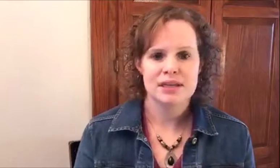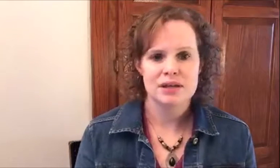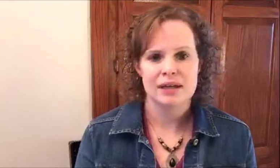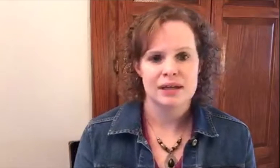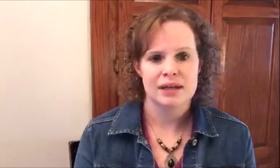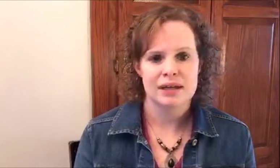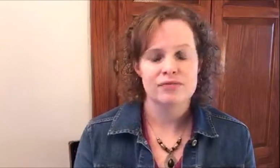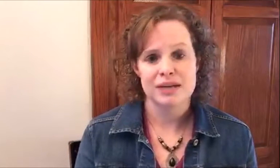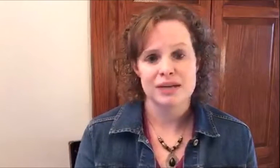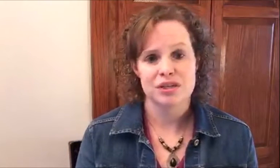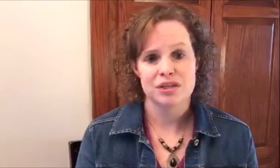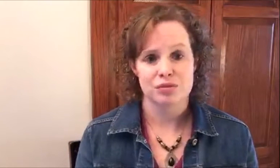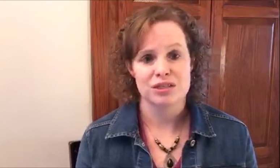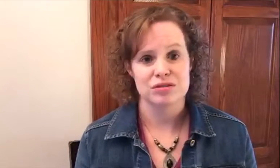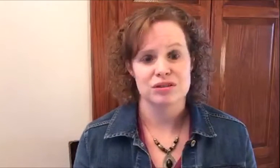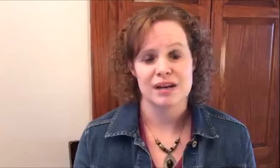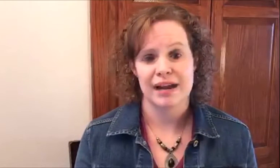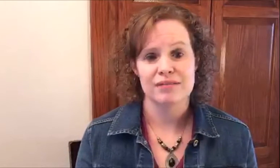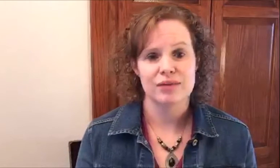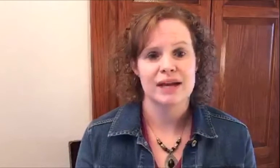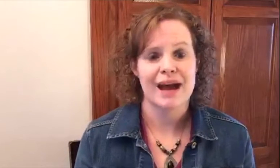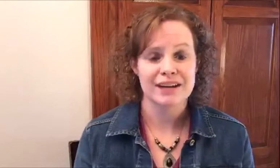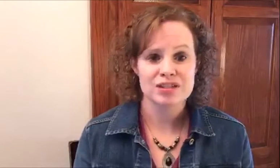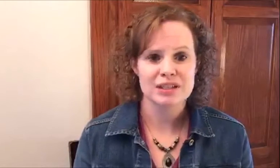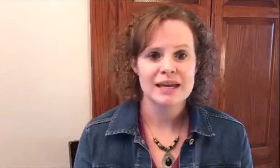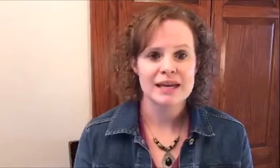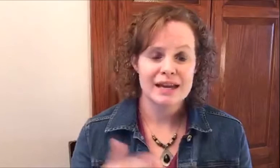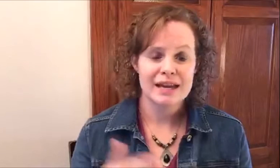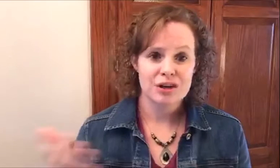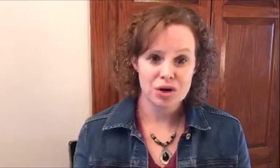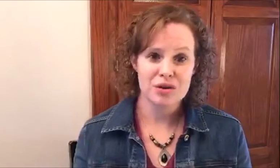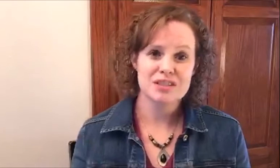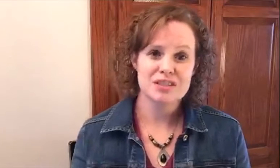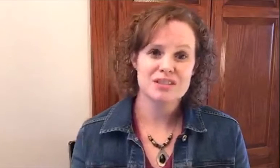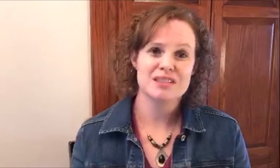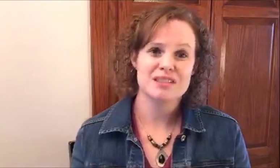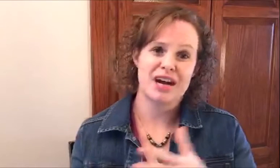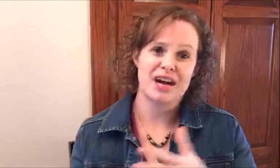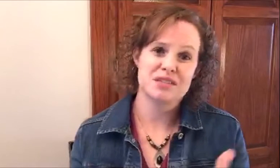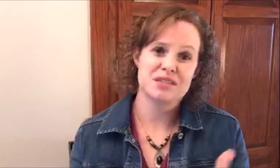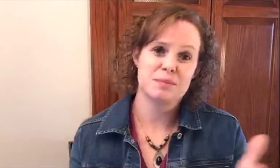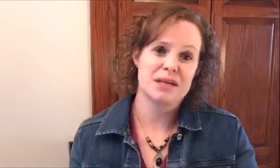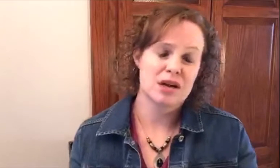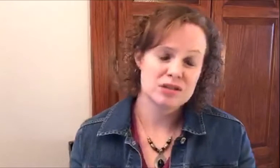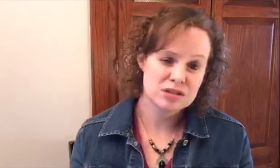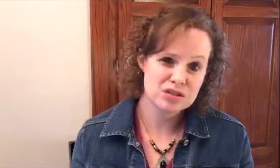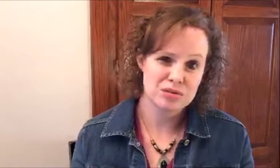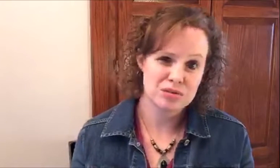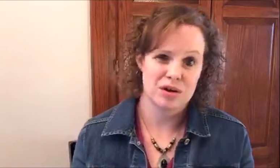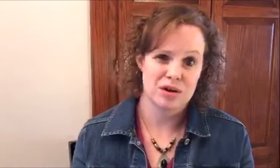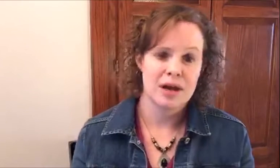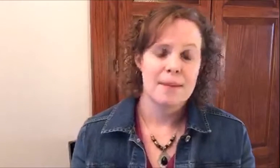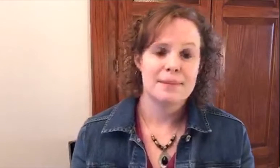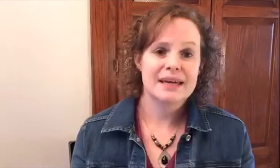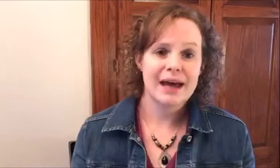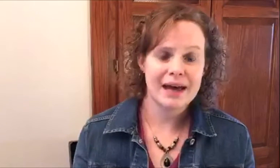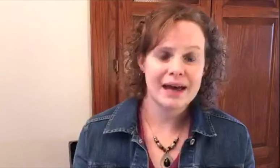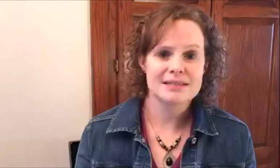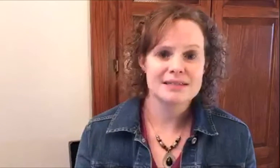the information and the research that I have read, actually, it encourages the child to speak sooner, because